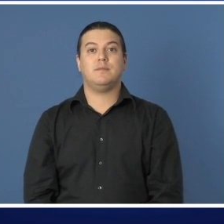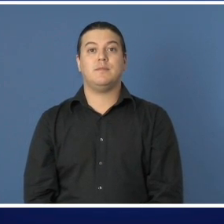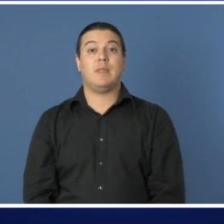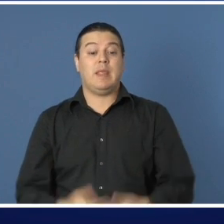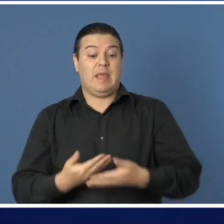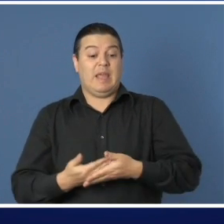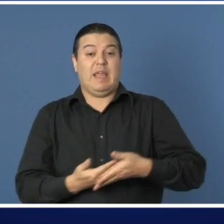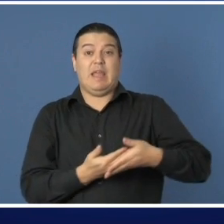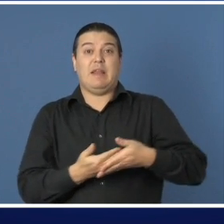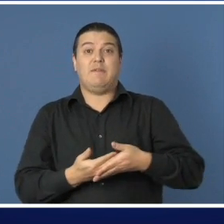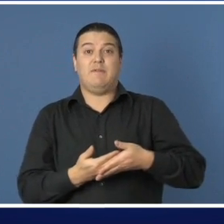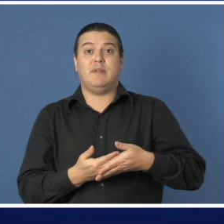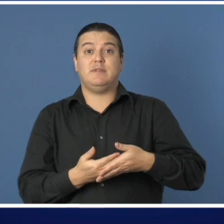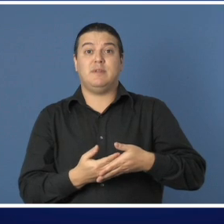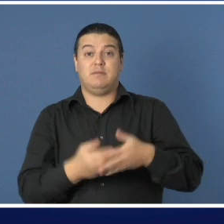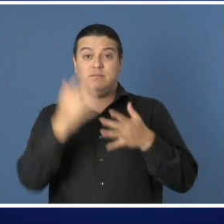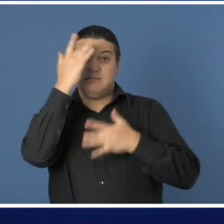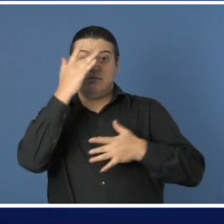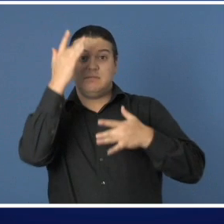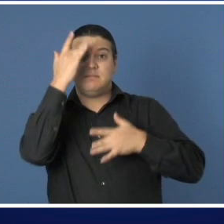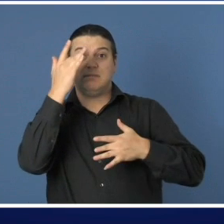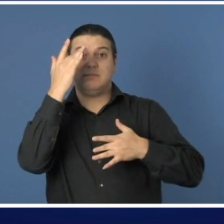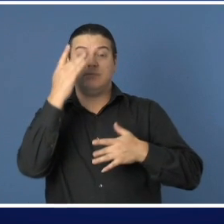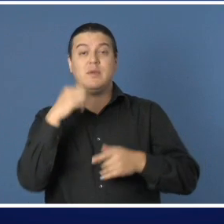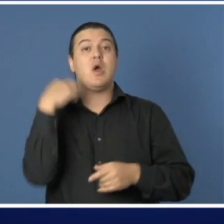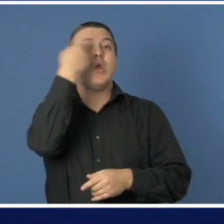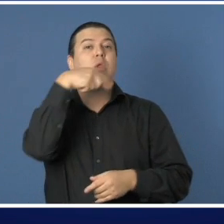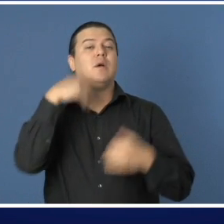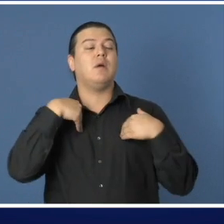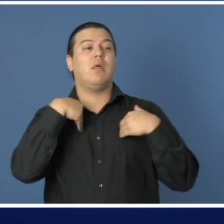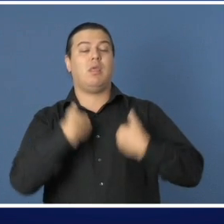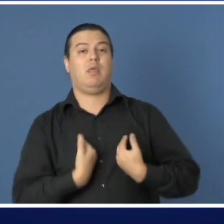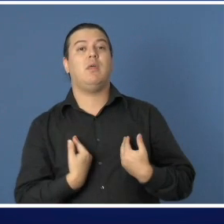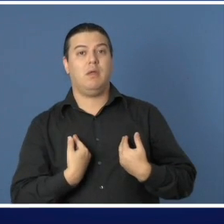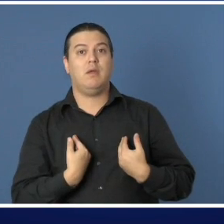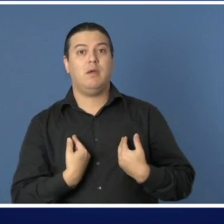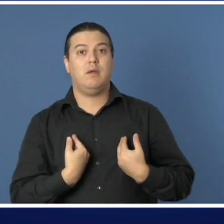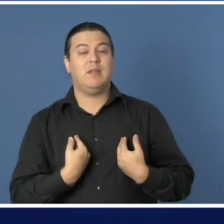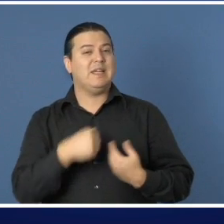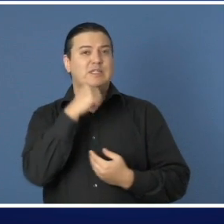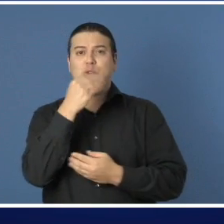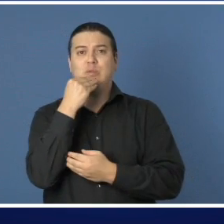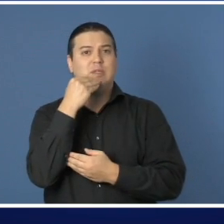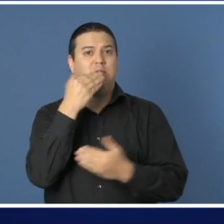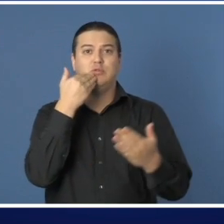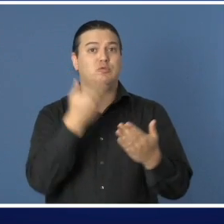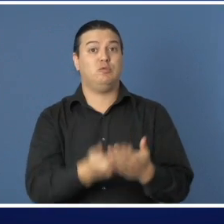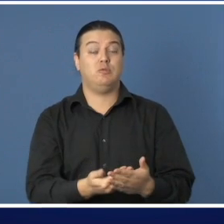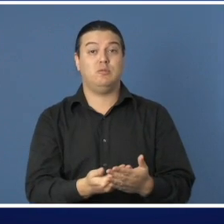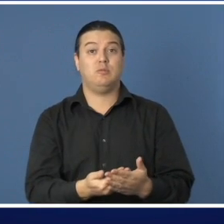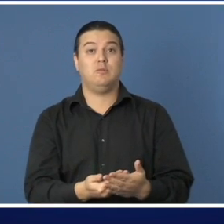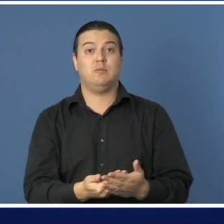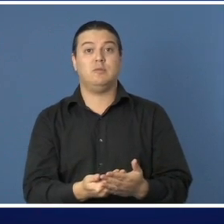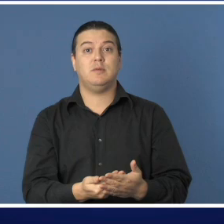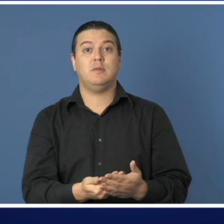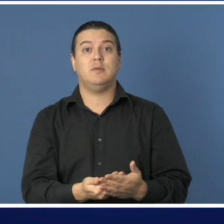Infants with botulism appear lethargic, Feed poorly,